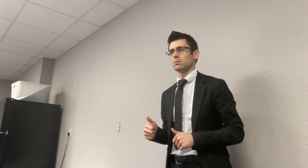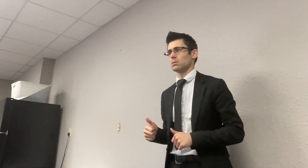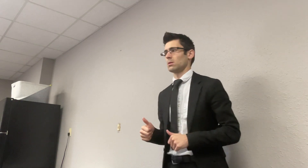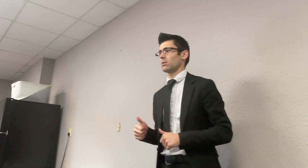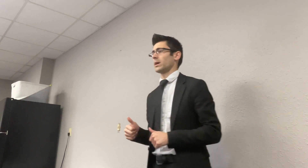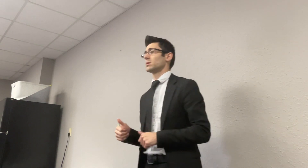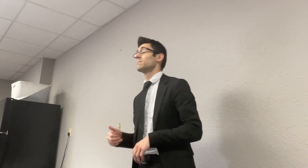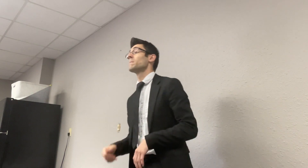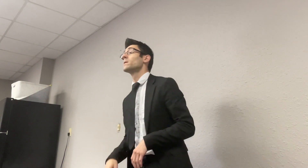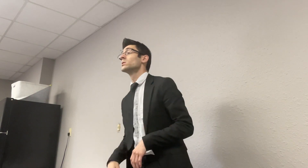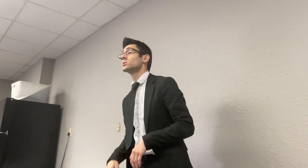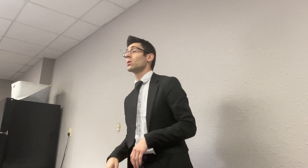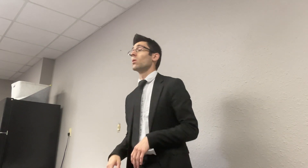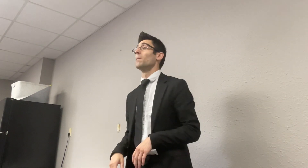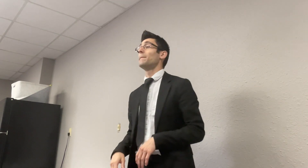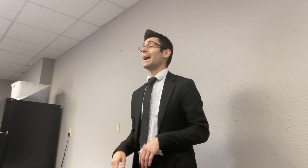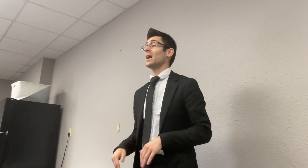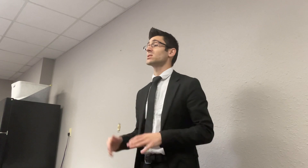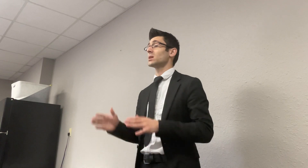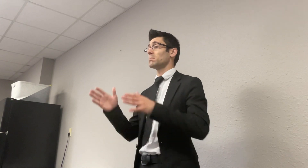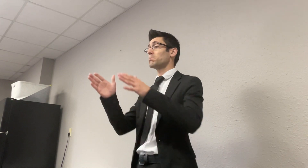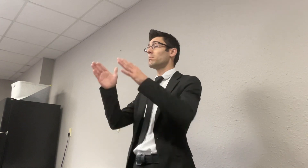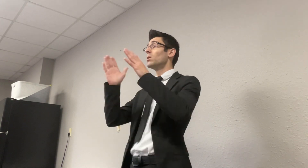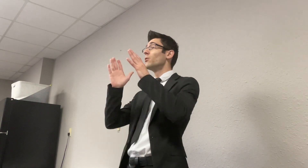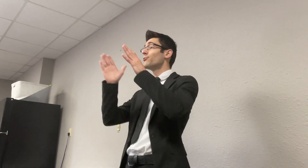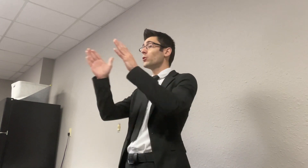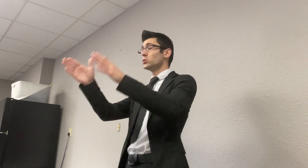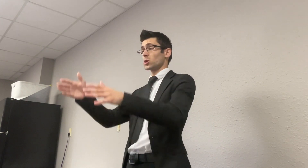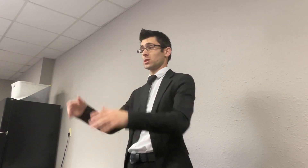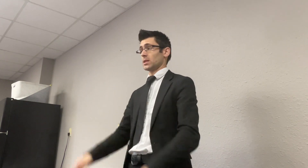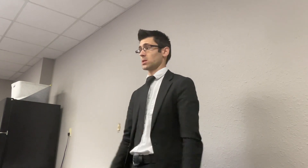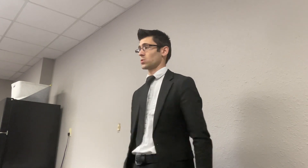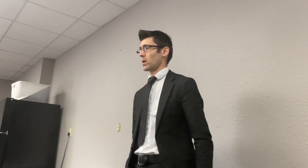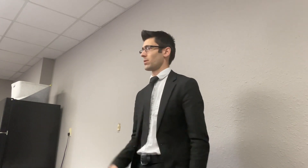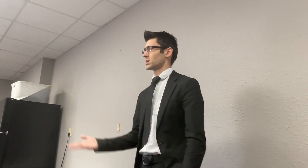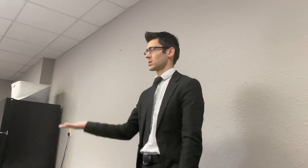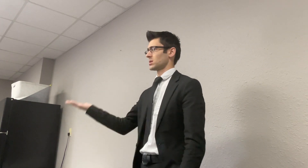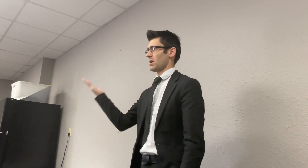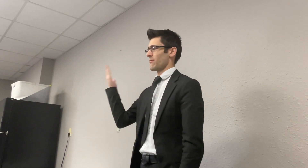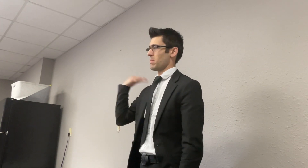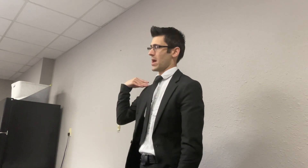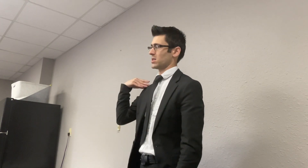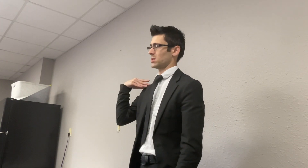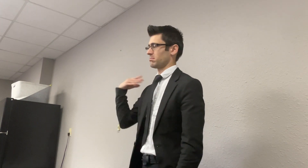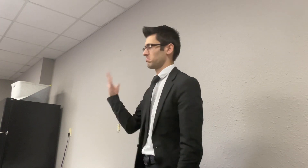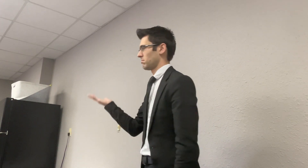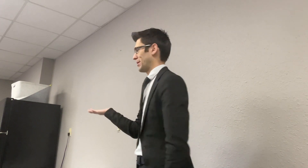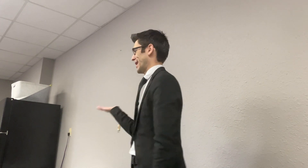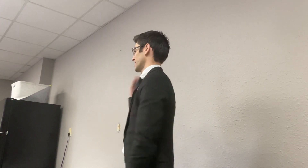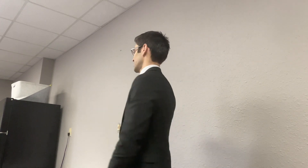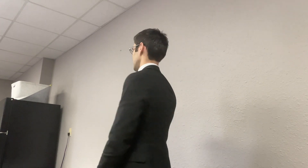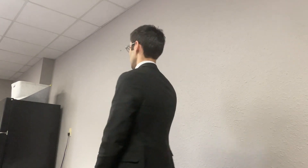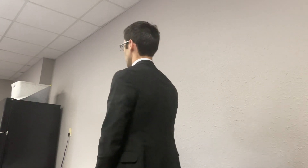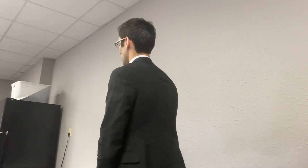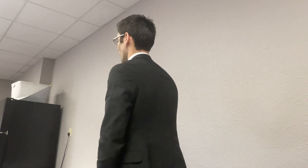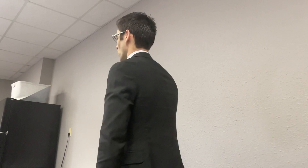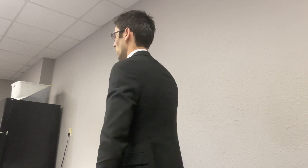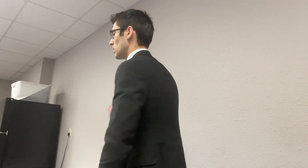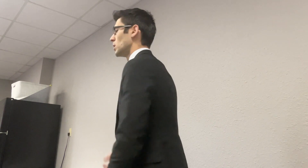All right. So, past and future tense as well. This is the sign for past, before.